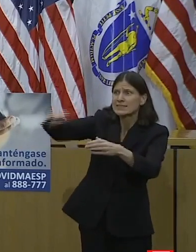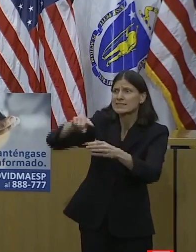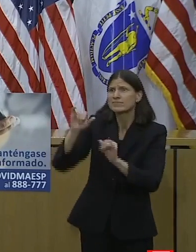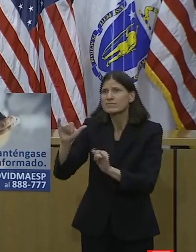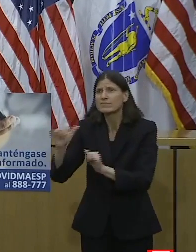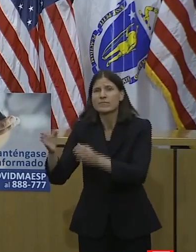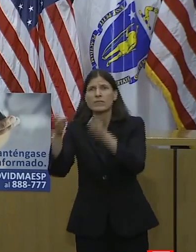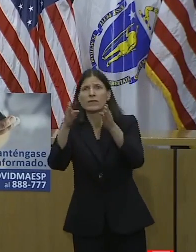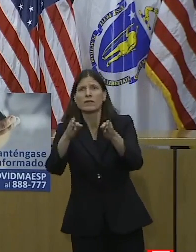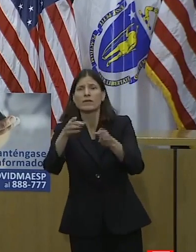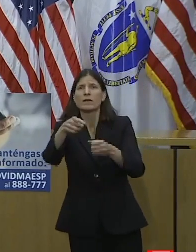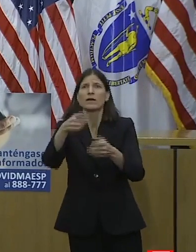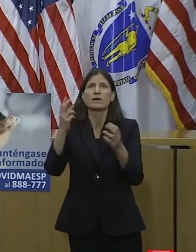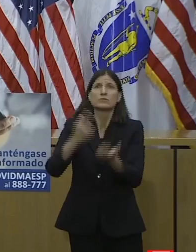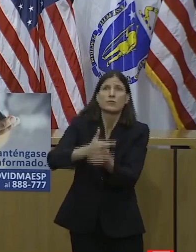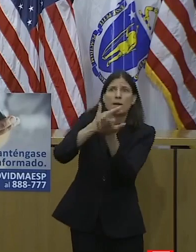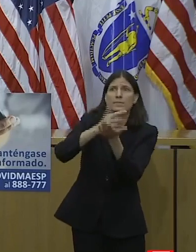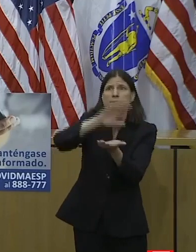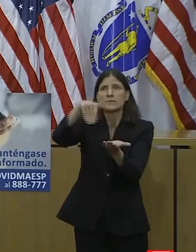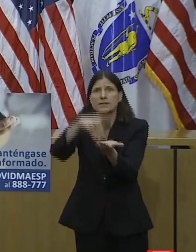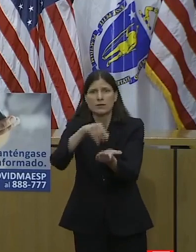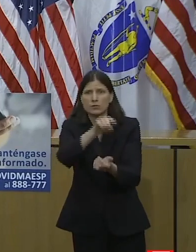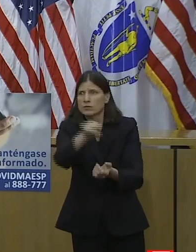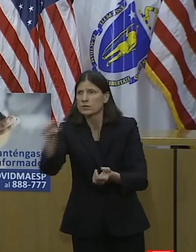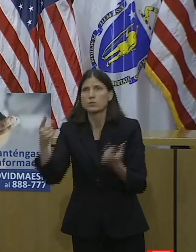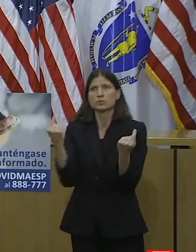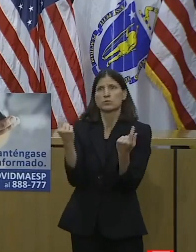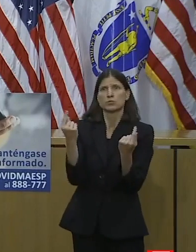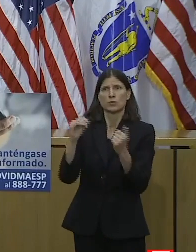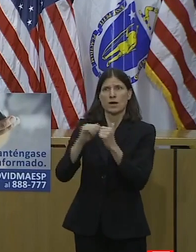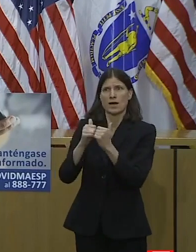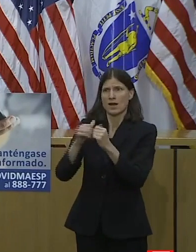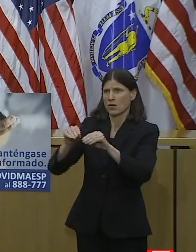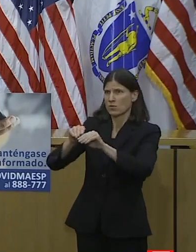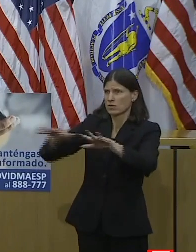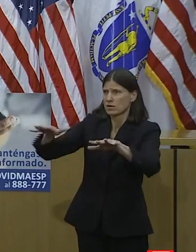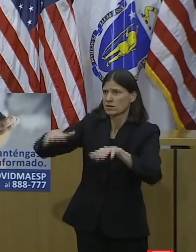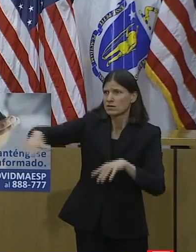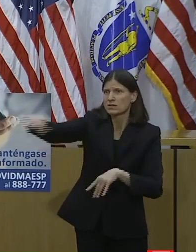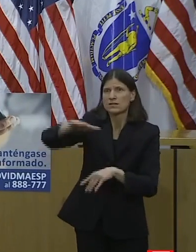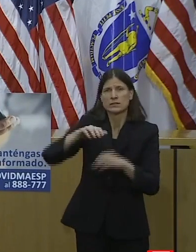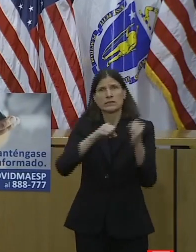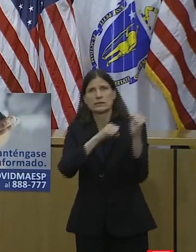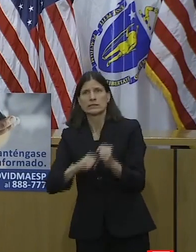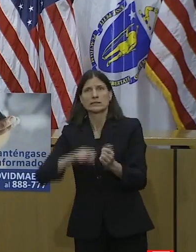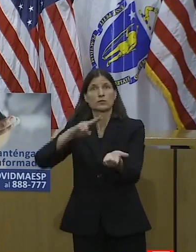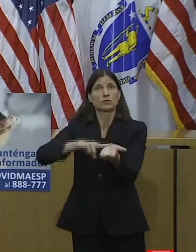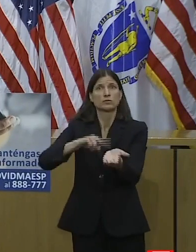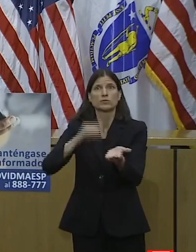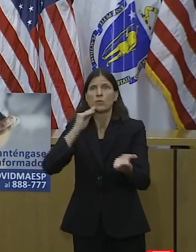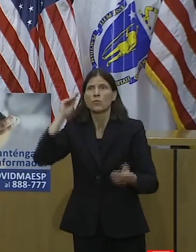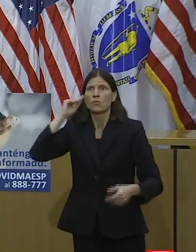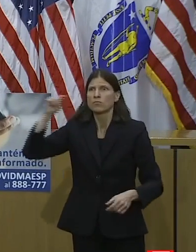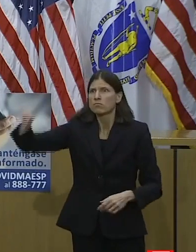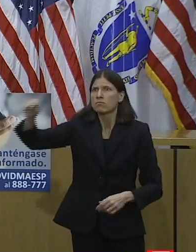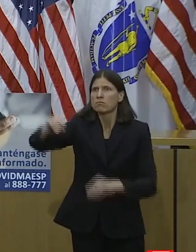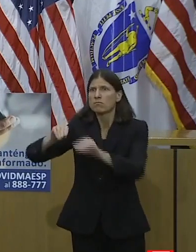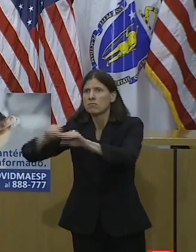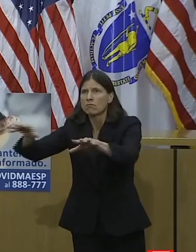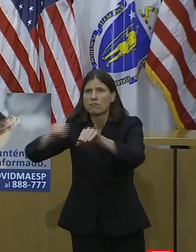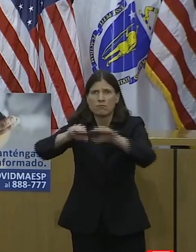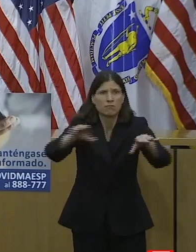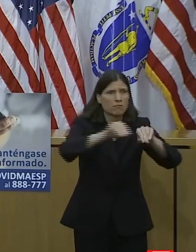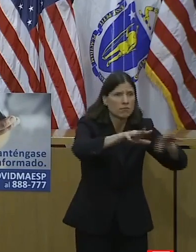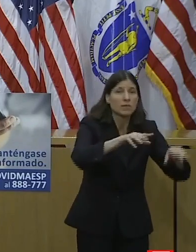throughout the state, and we are intensely focused on mitigating the spread of illness in our senior living facilities.